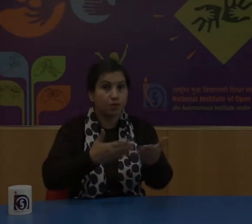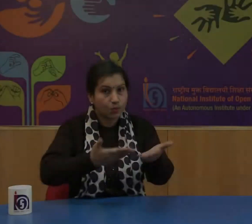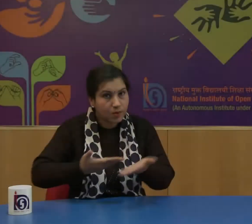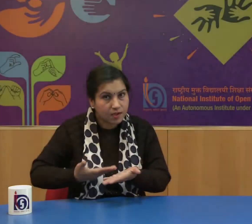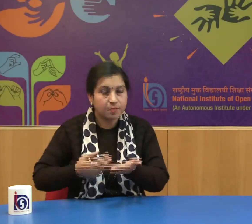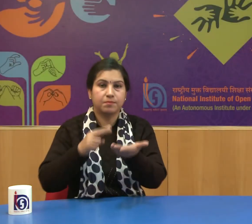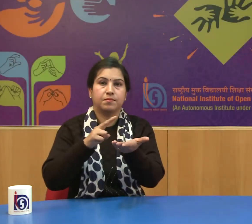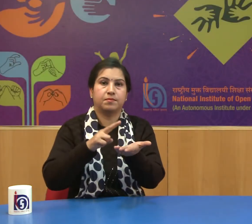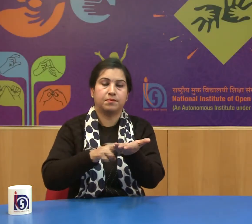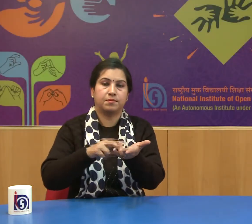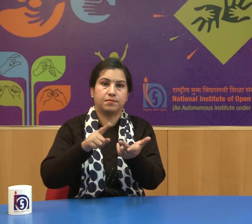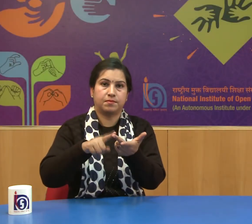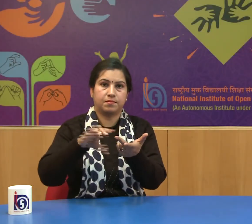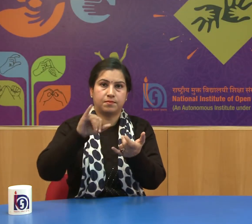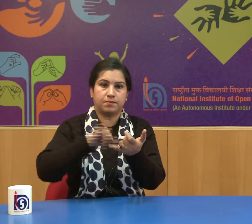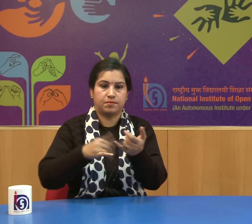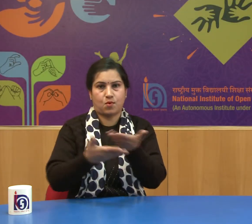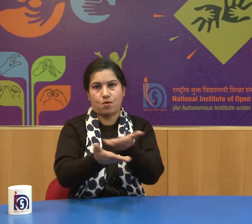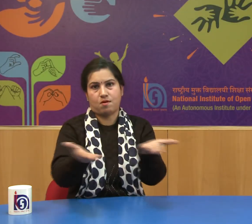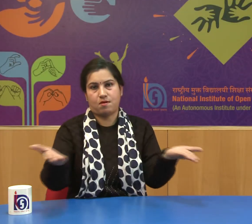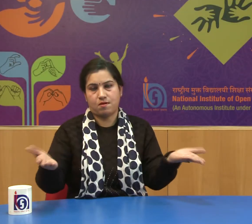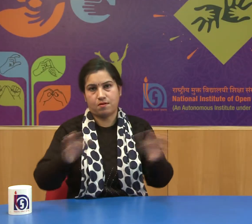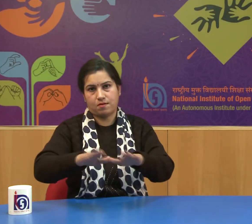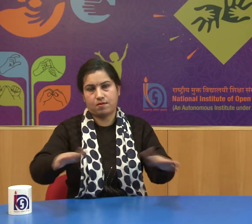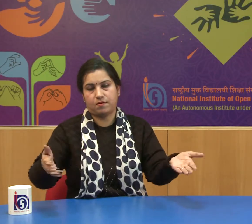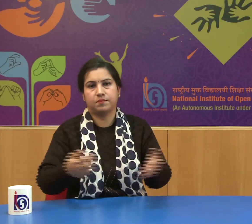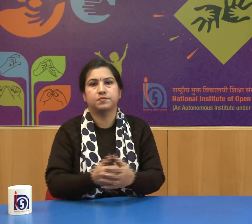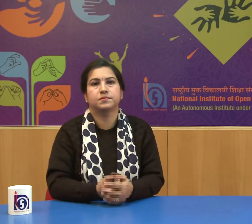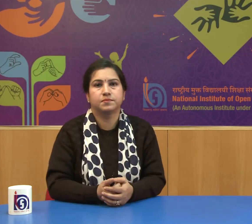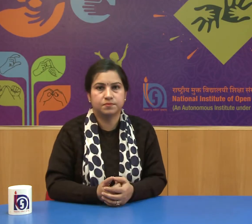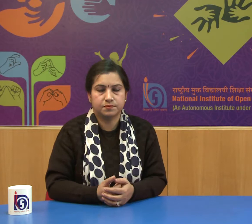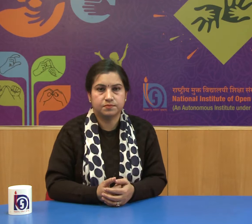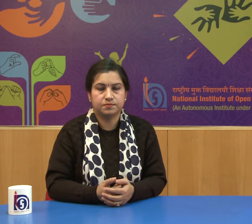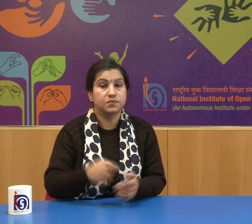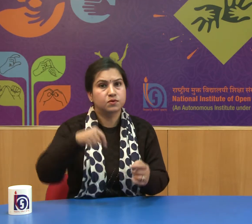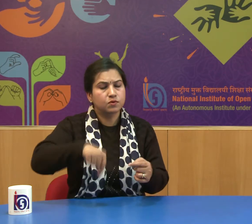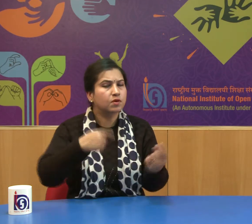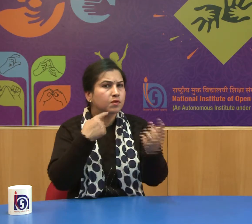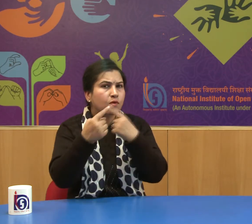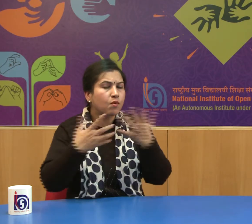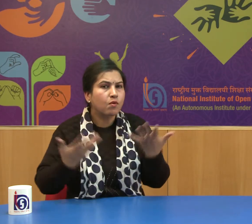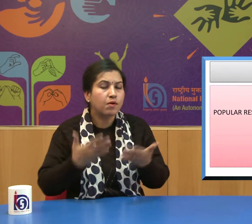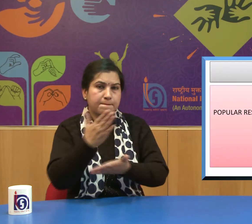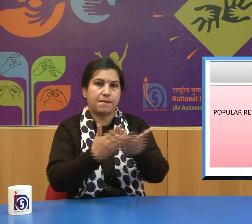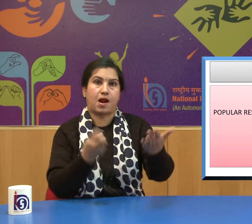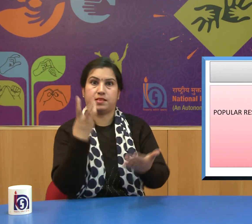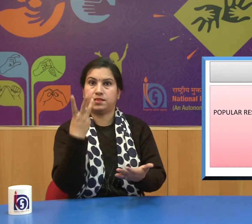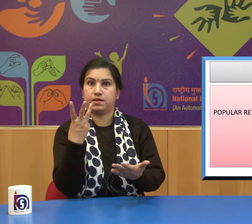Welcome learners. Welcome to NIOS. Today we will study third part of the